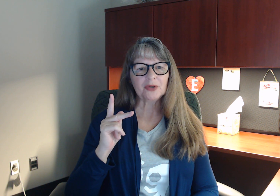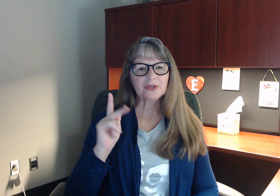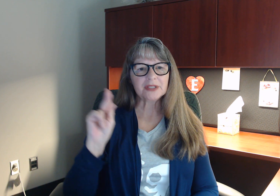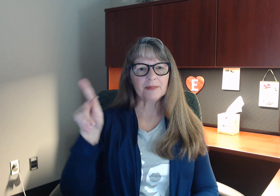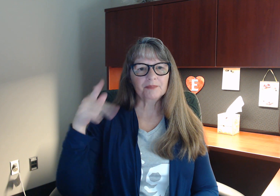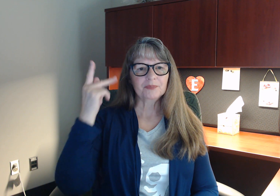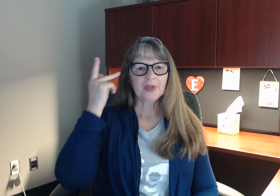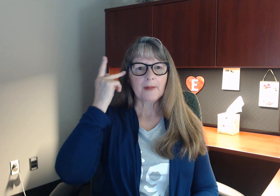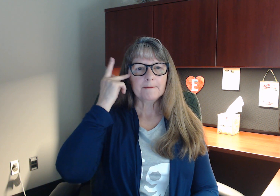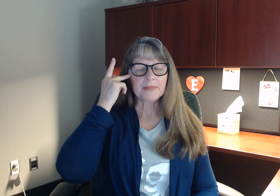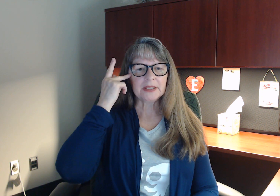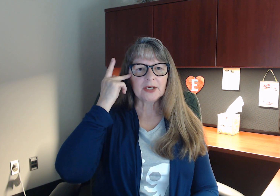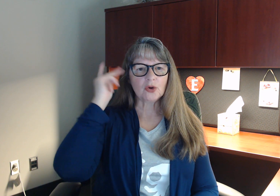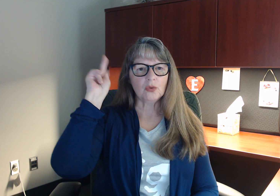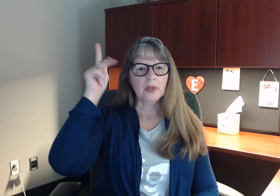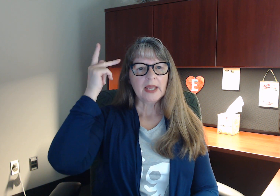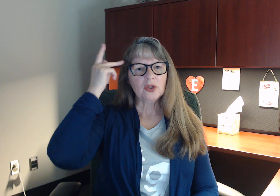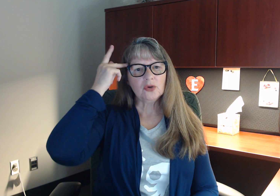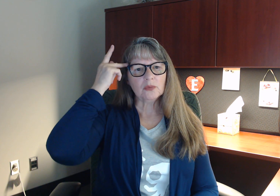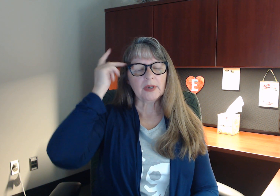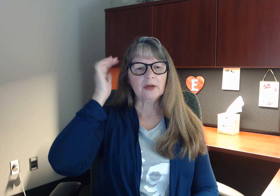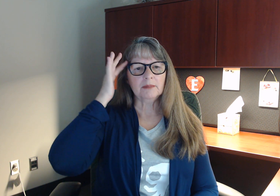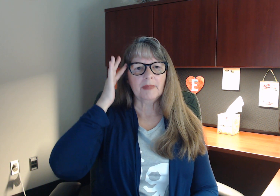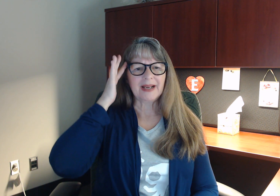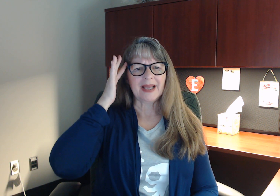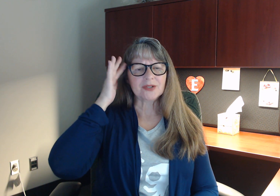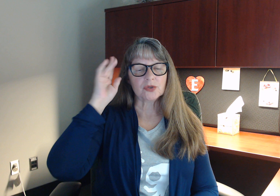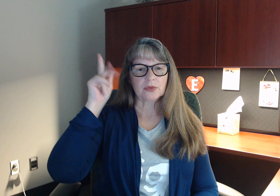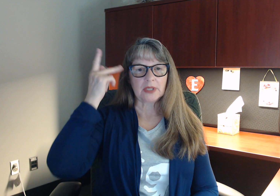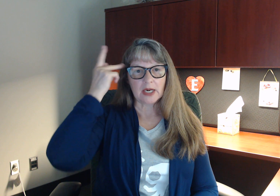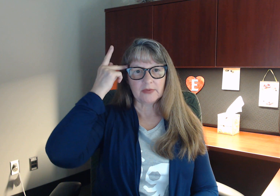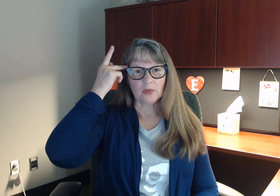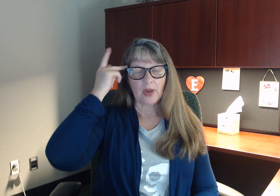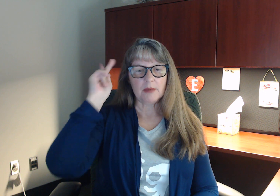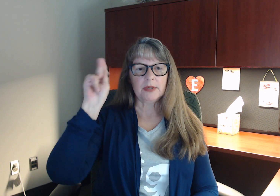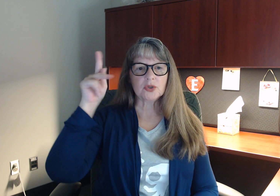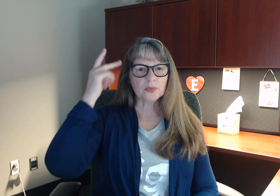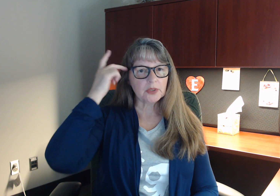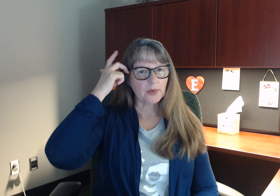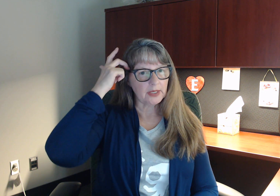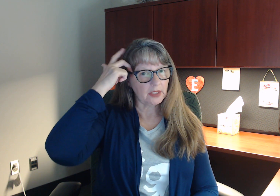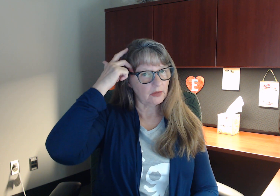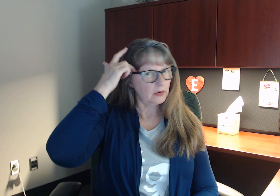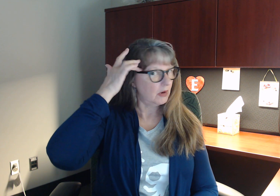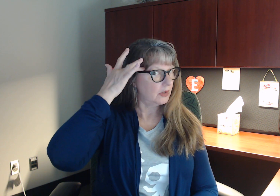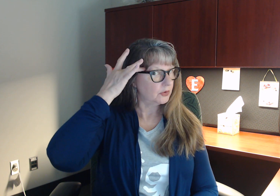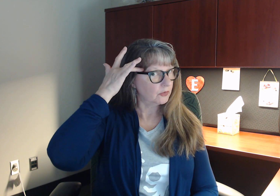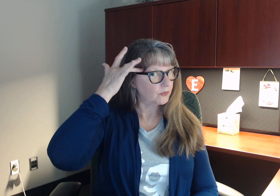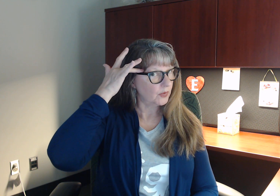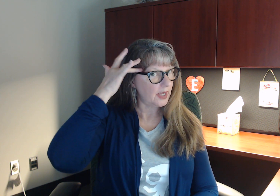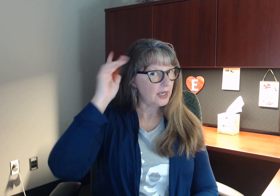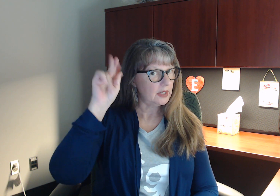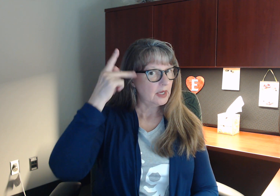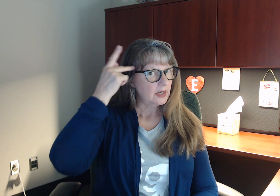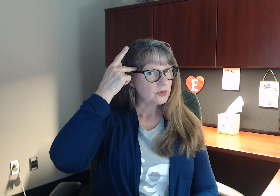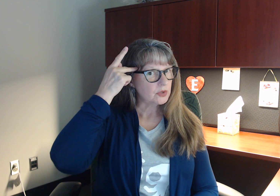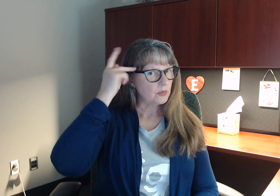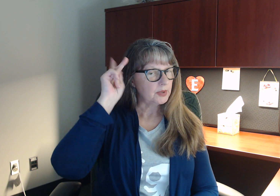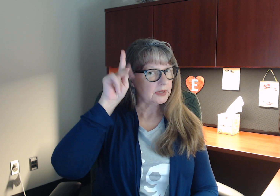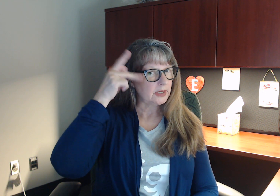these up. Political. You do it right here. My glasses are kind of in the way, but it's really right here on your forehead. So